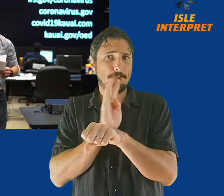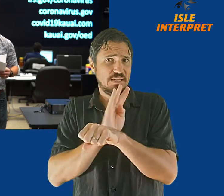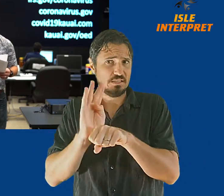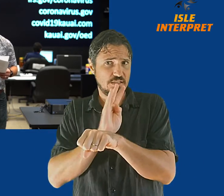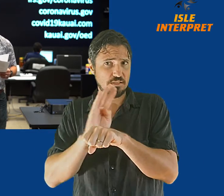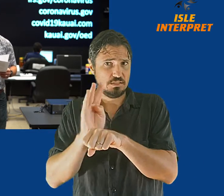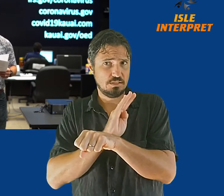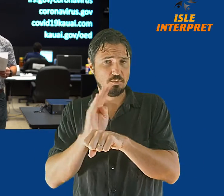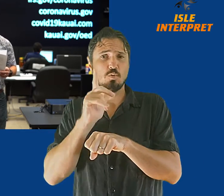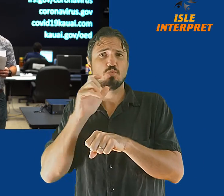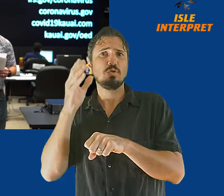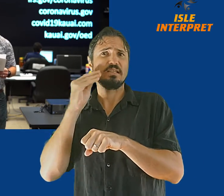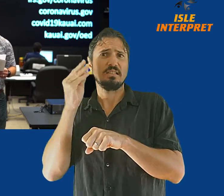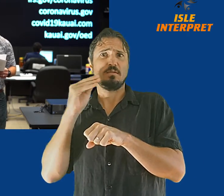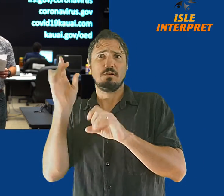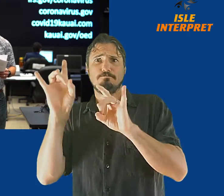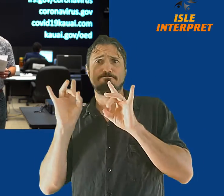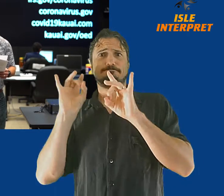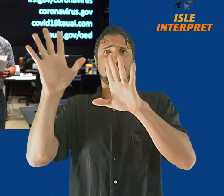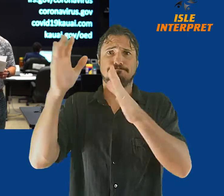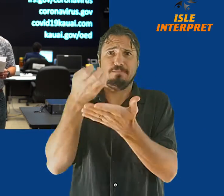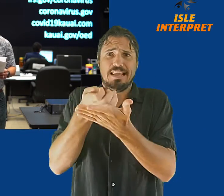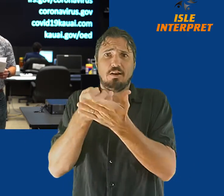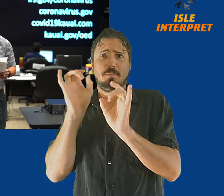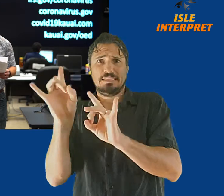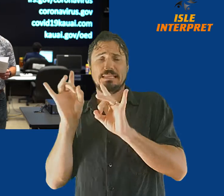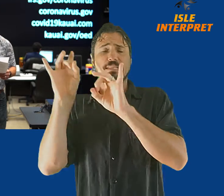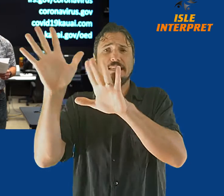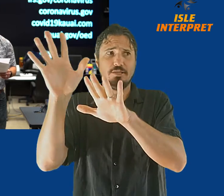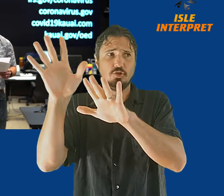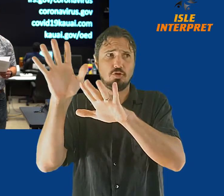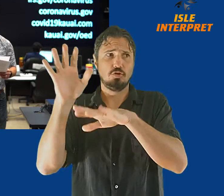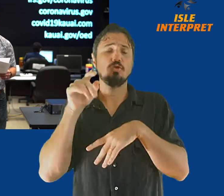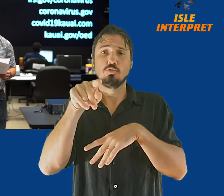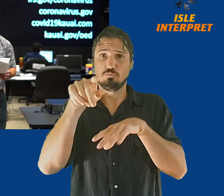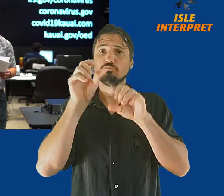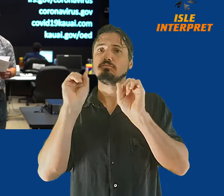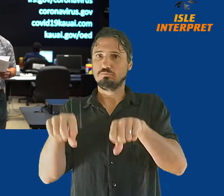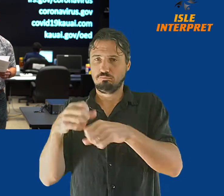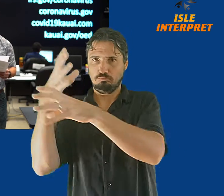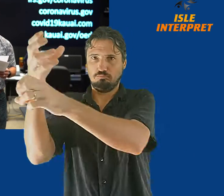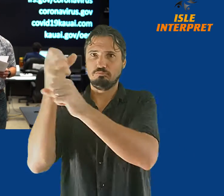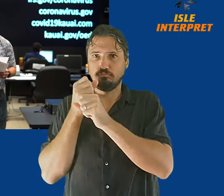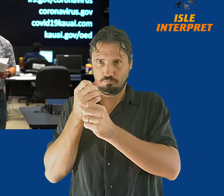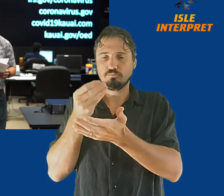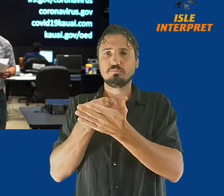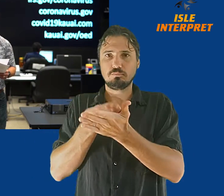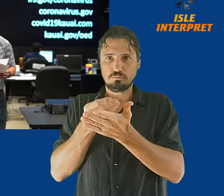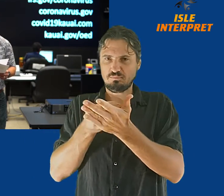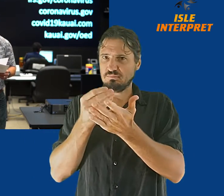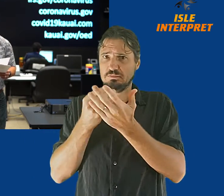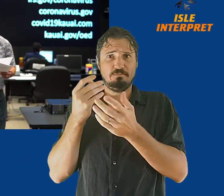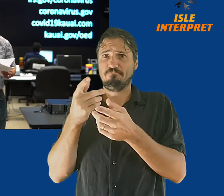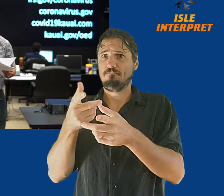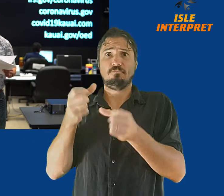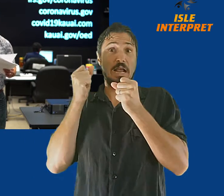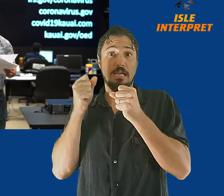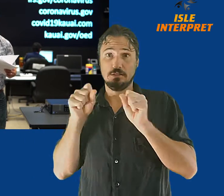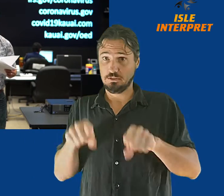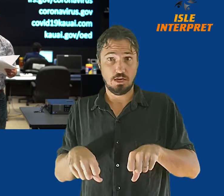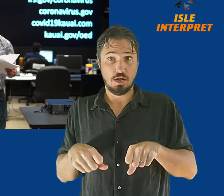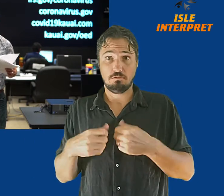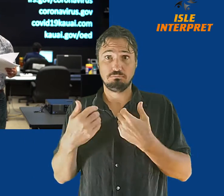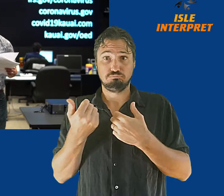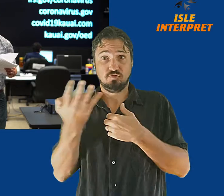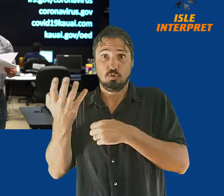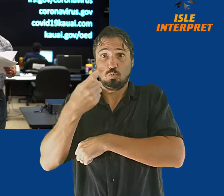and nonprofits within 3 days of applying for an SBA economic injury disaster loan. You must first apply